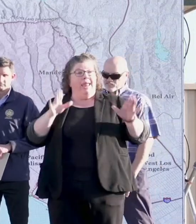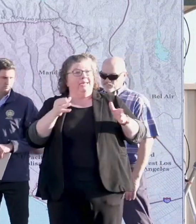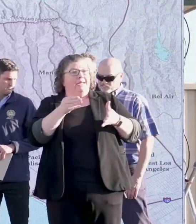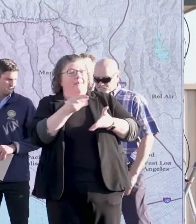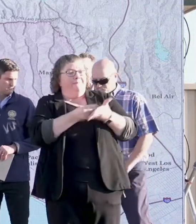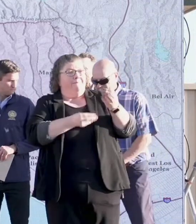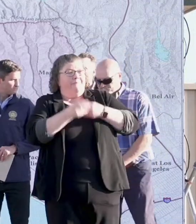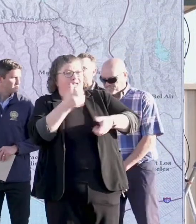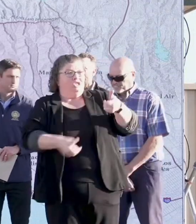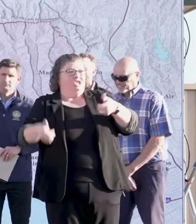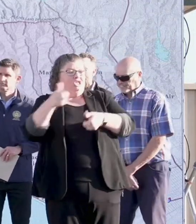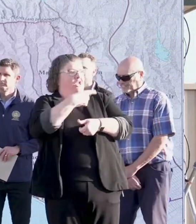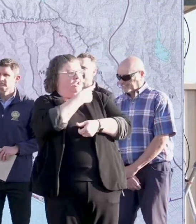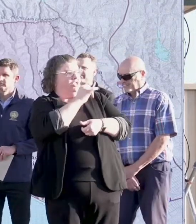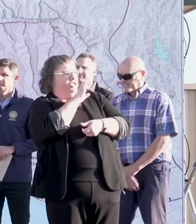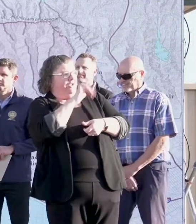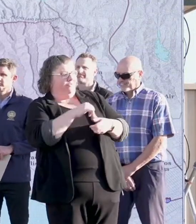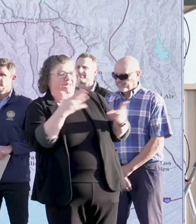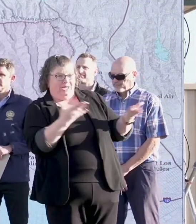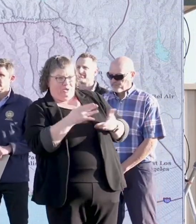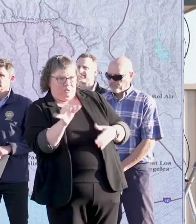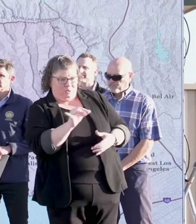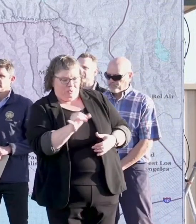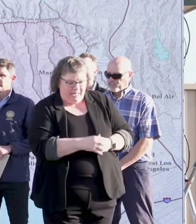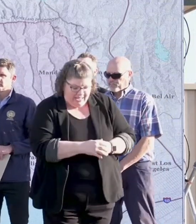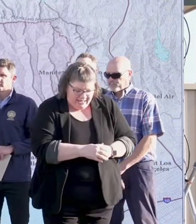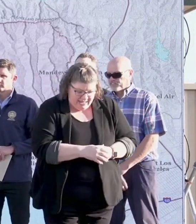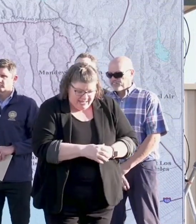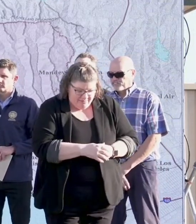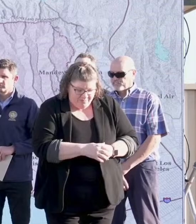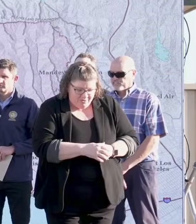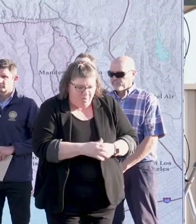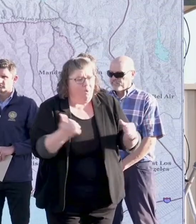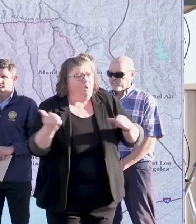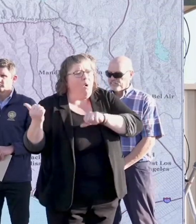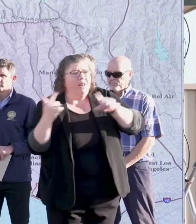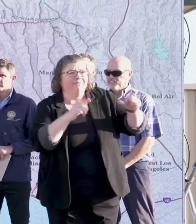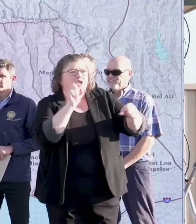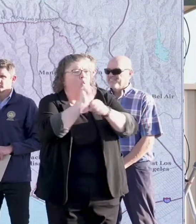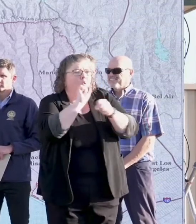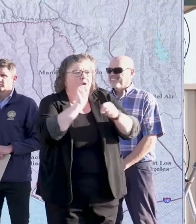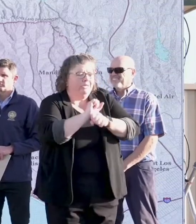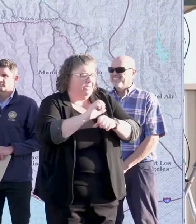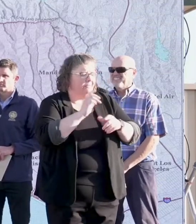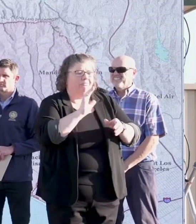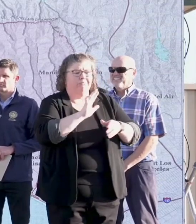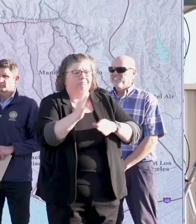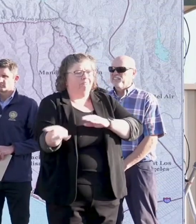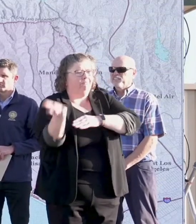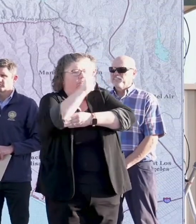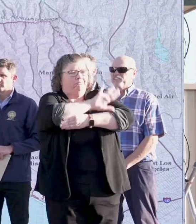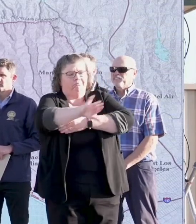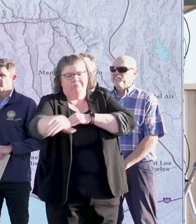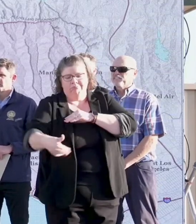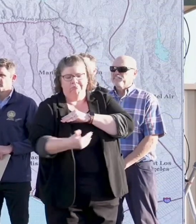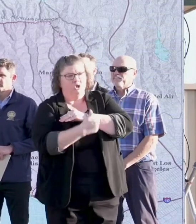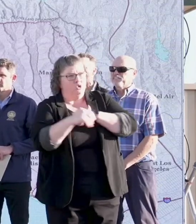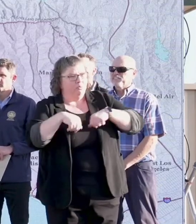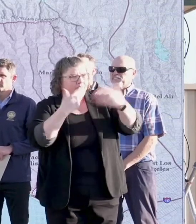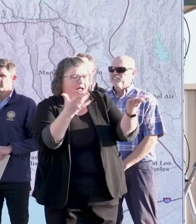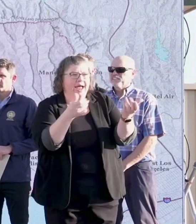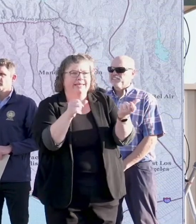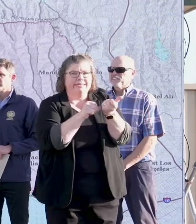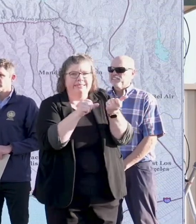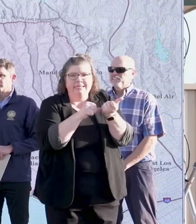chair, Jesse Gabriel from the Assembly, who's here as well. We are all working, our staffs are working around the clock to ensure that we provide whatever assistance